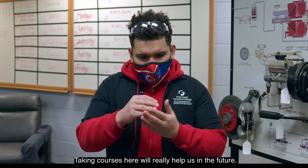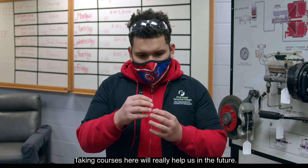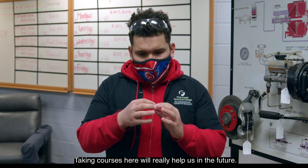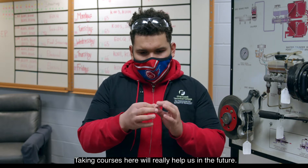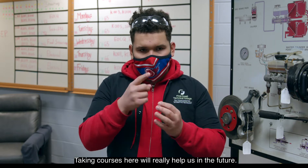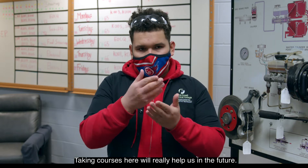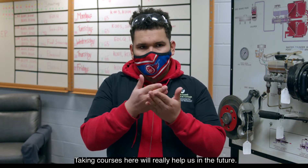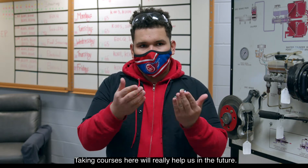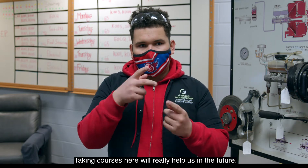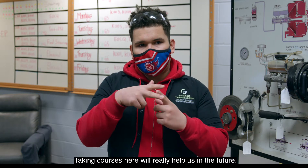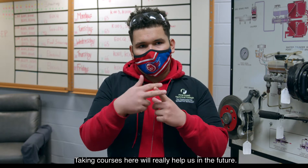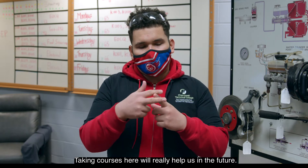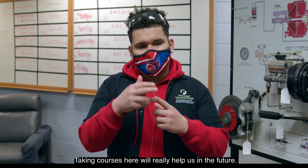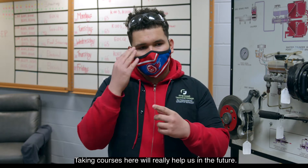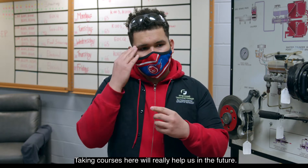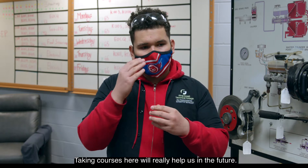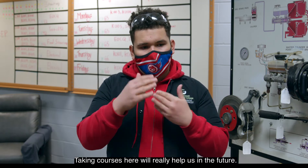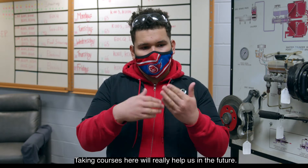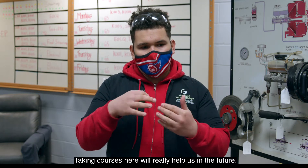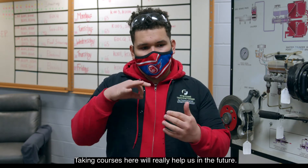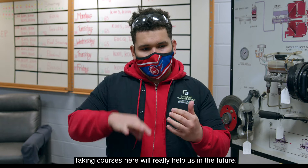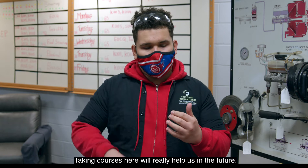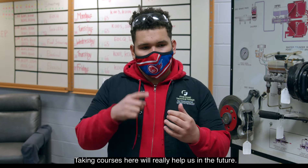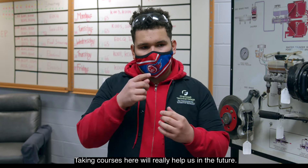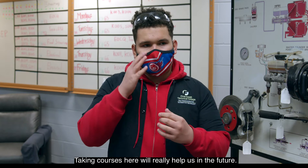Taking courses here will really help us in the future.